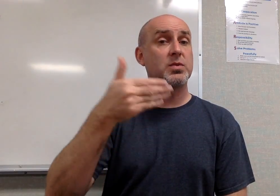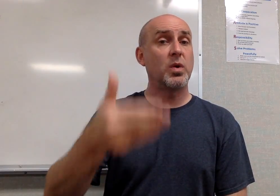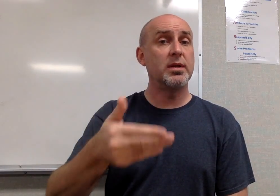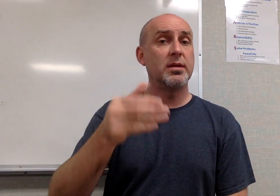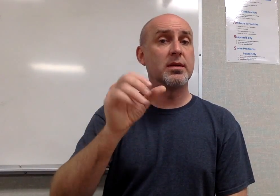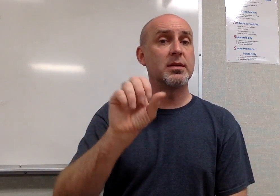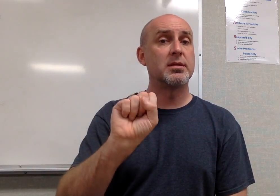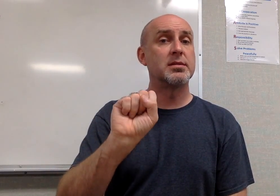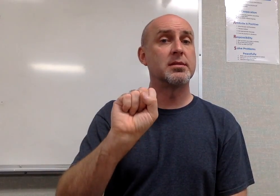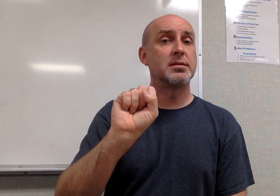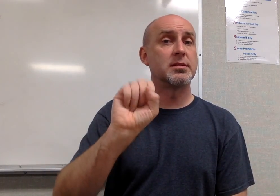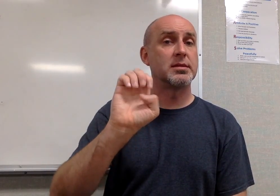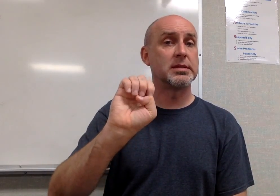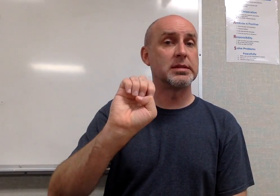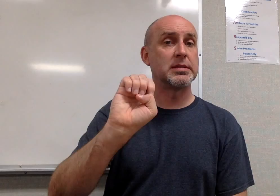one,